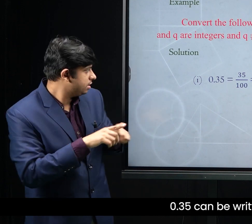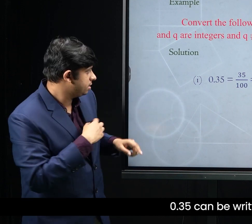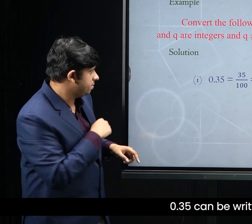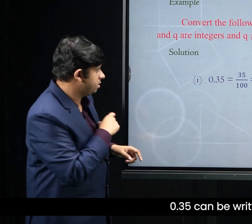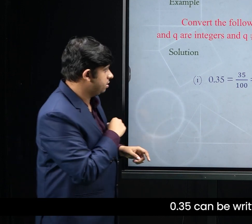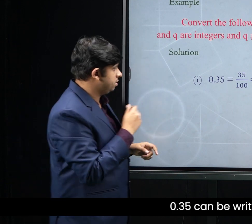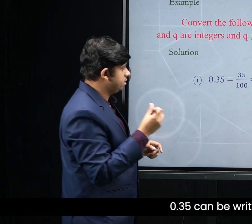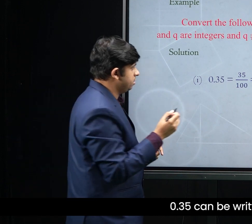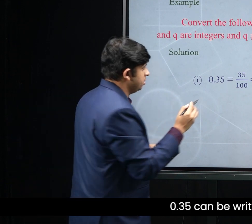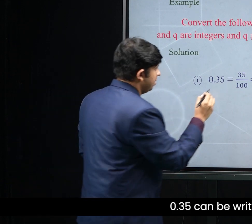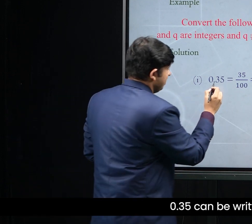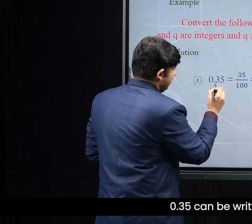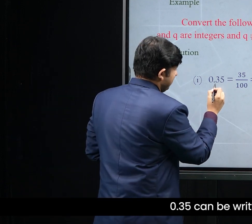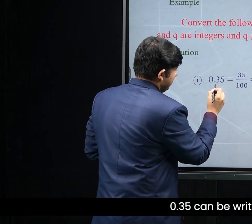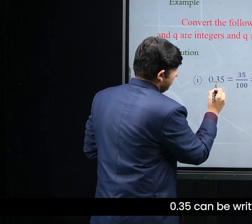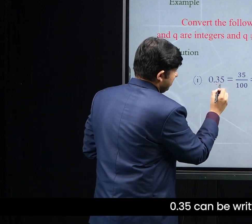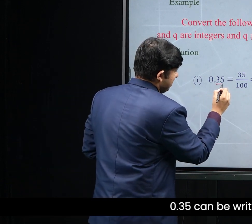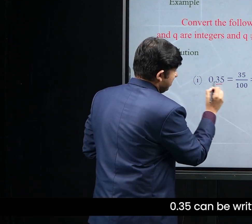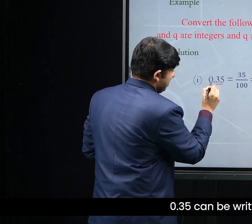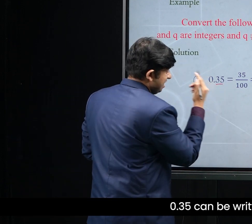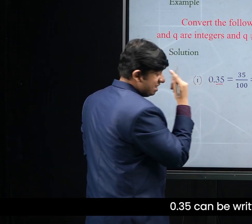0.35 can be written as 35 by 100.